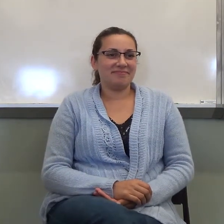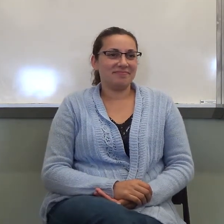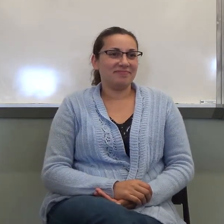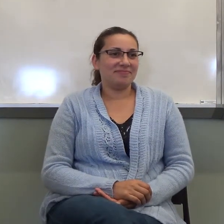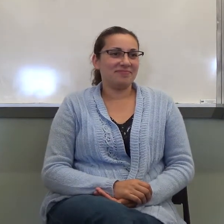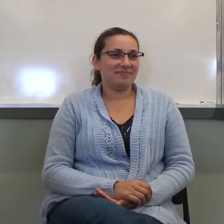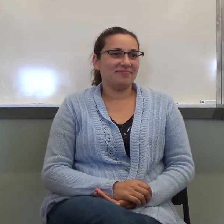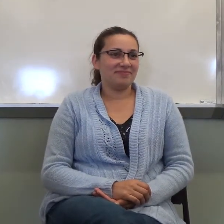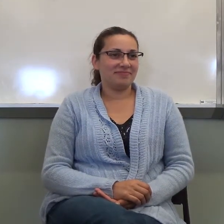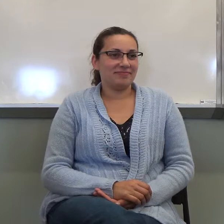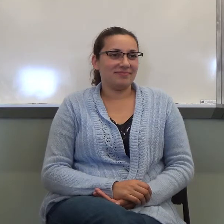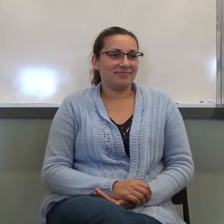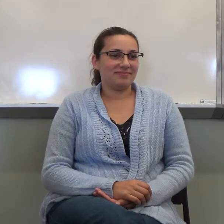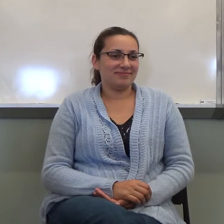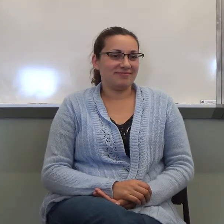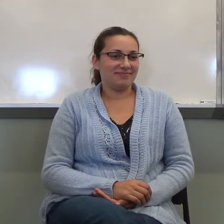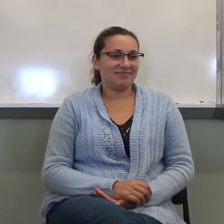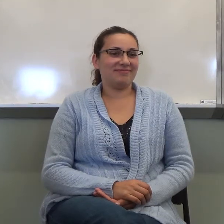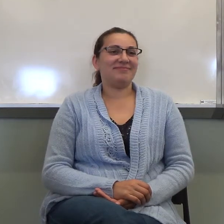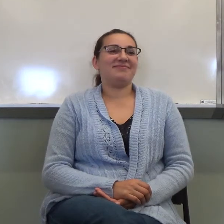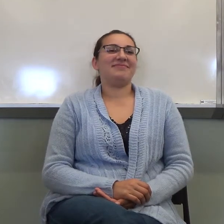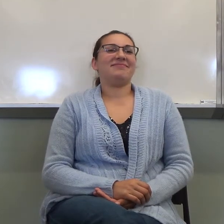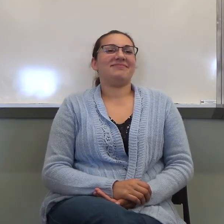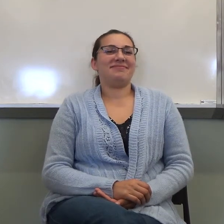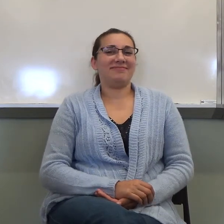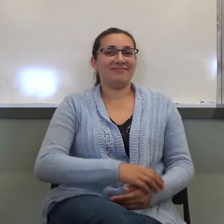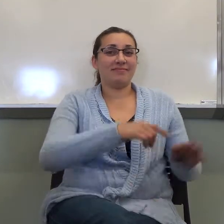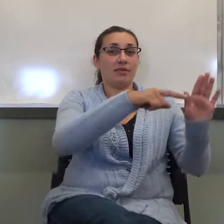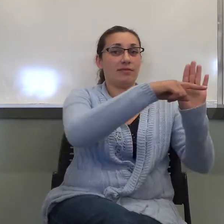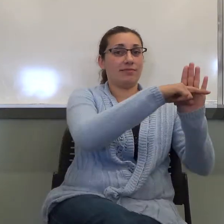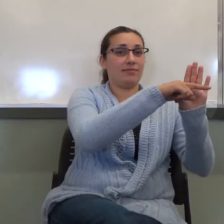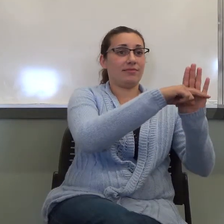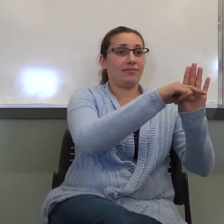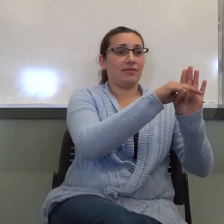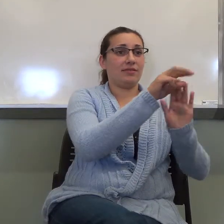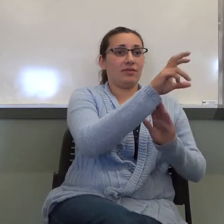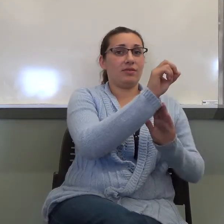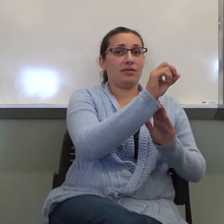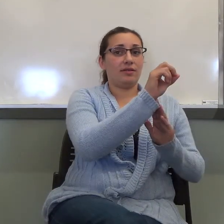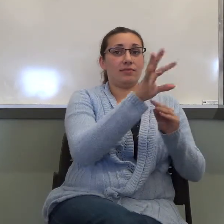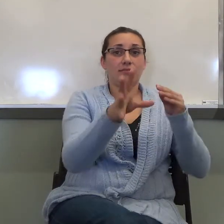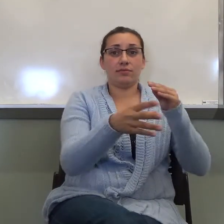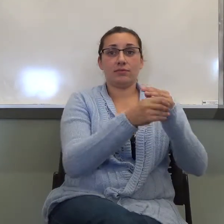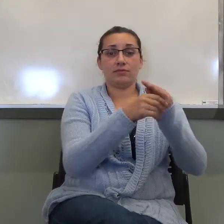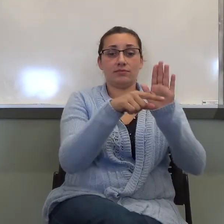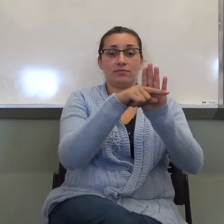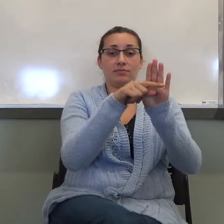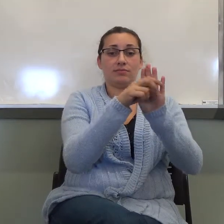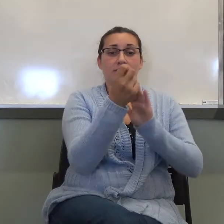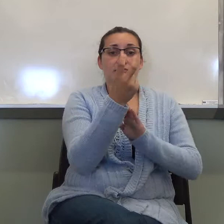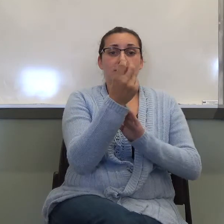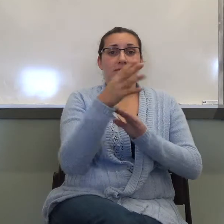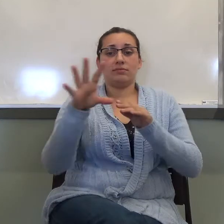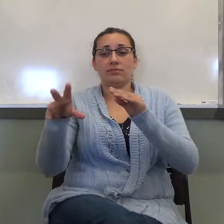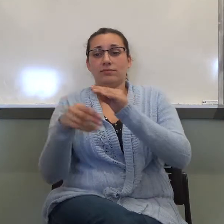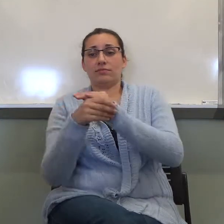Minus 30 plus or minus 12 plus a 4 plus or minus 10 plus